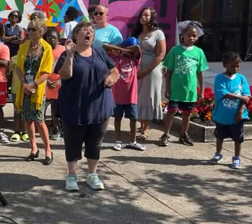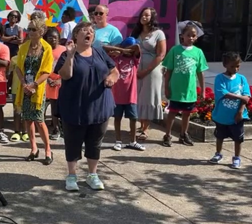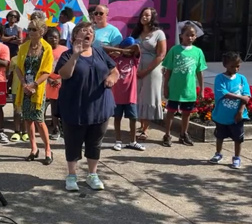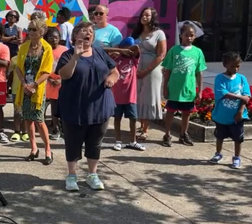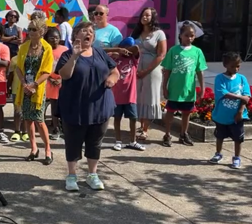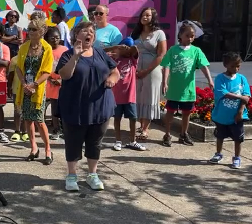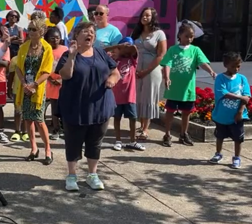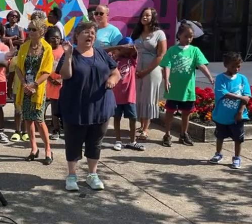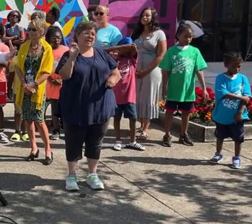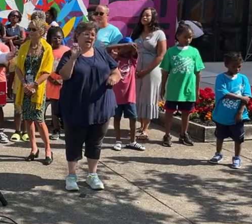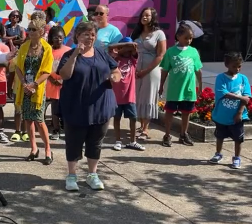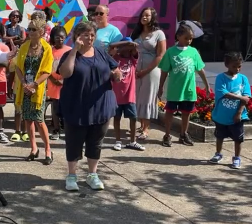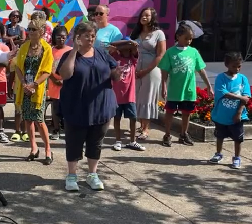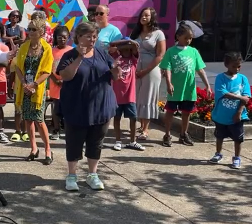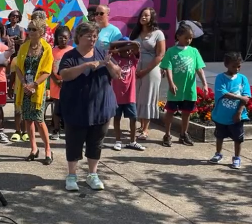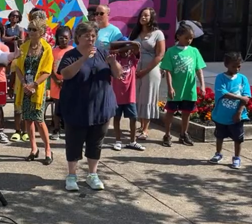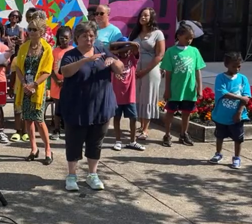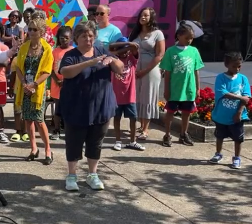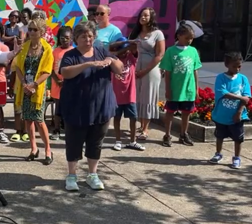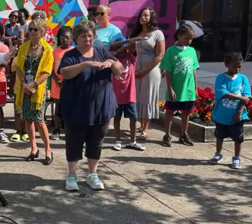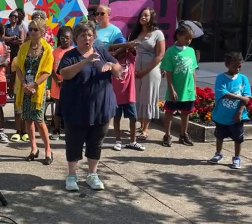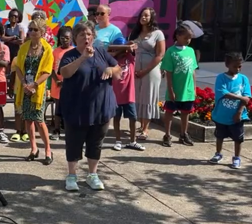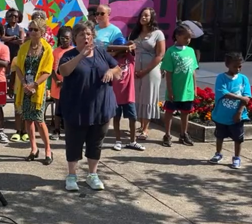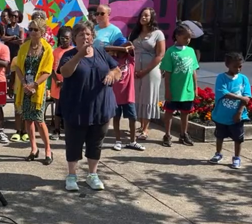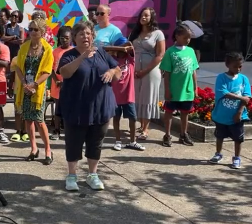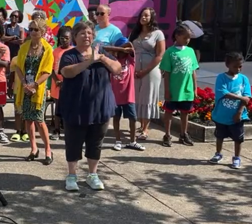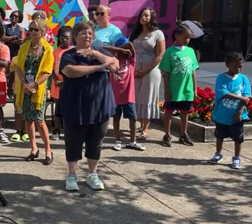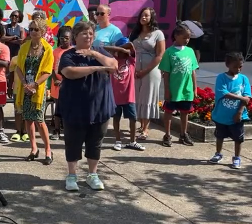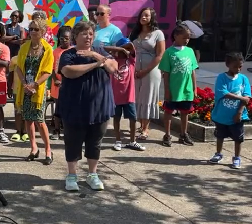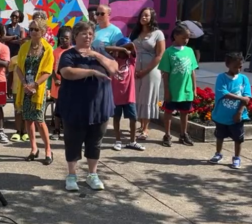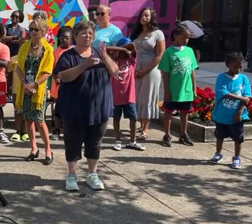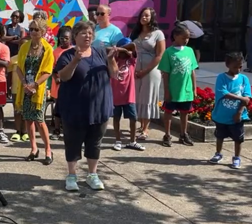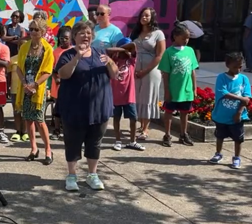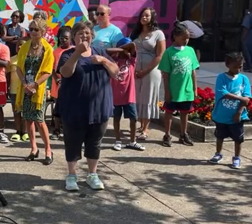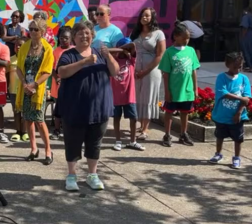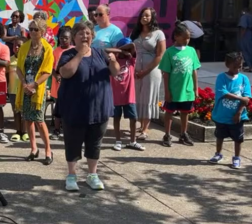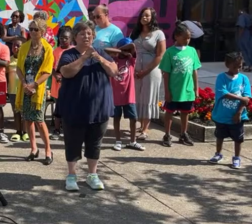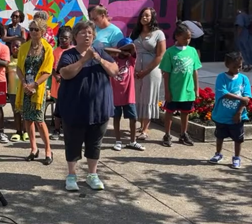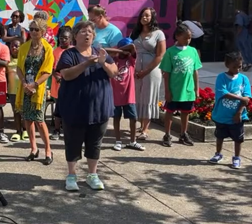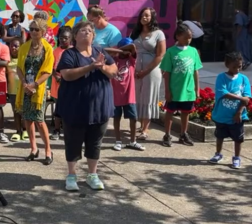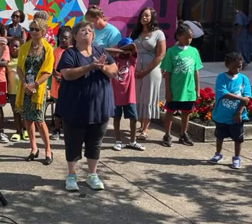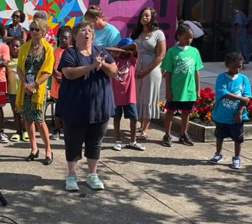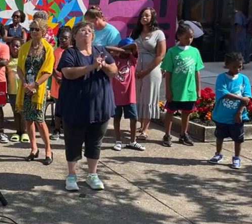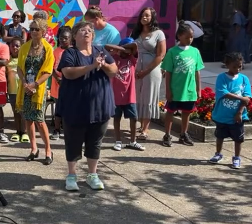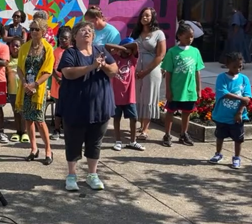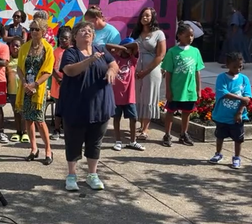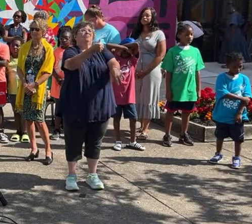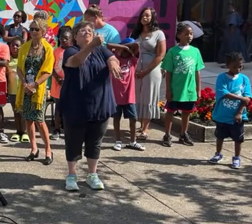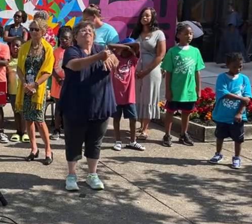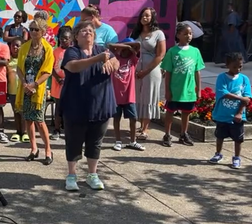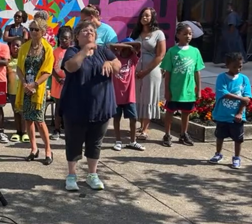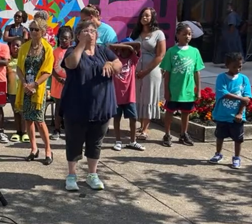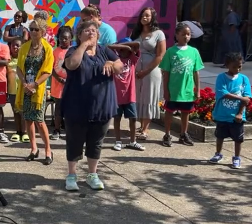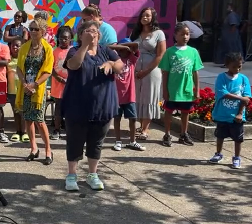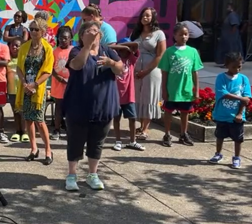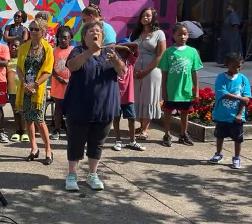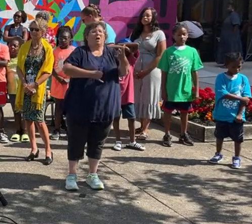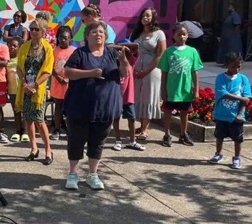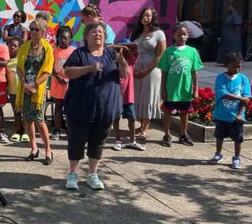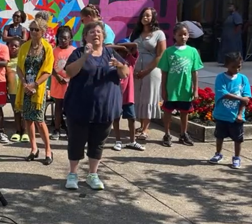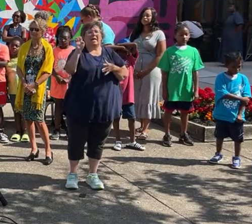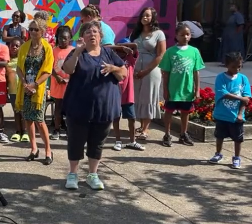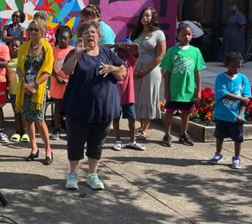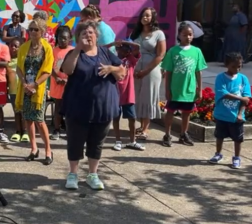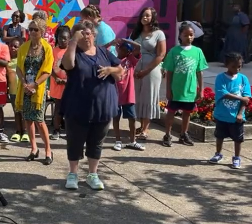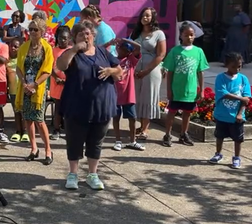noted. This is like in August and September, that'll be the sort of 10-year moment of placing public art in Erie County